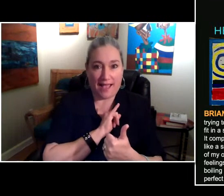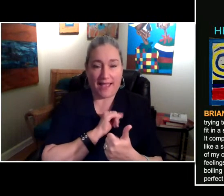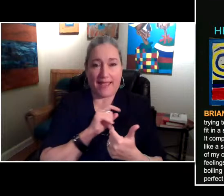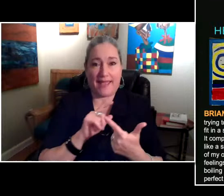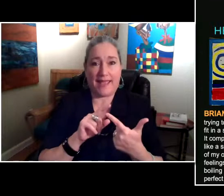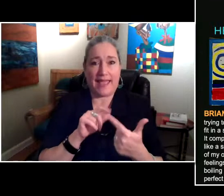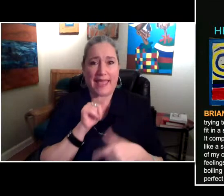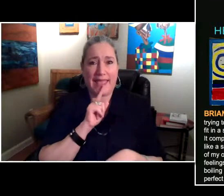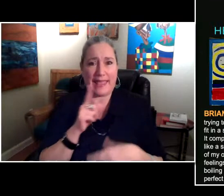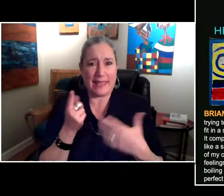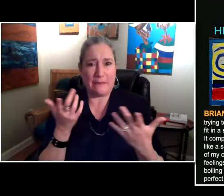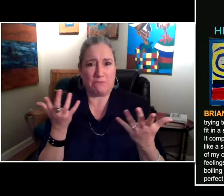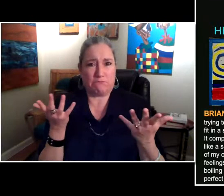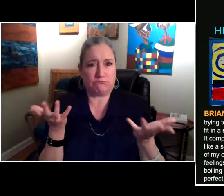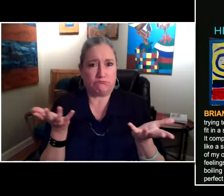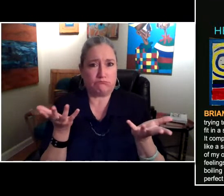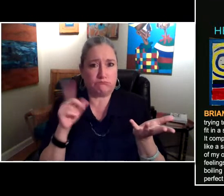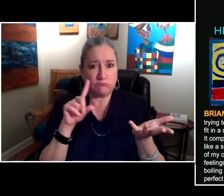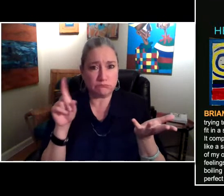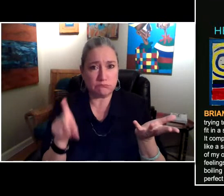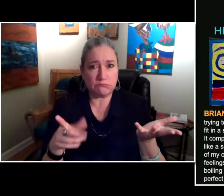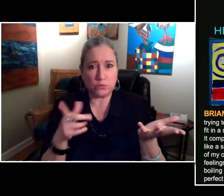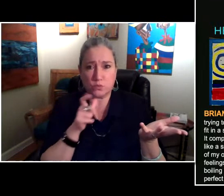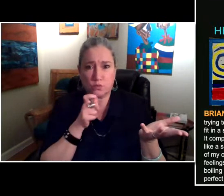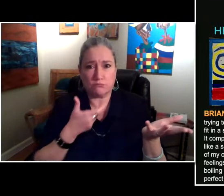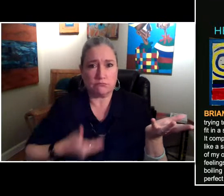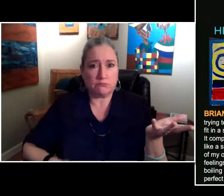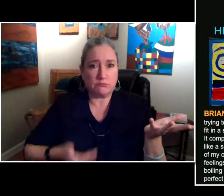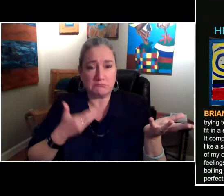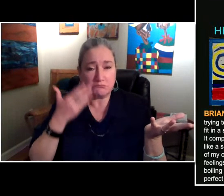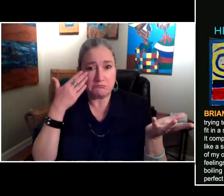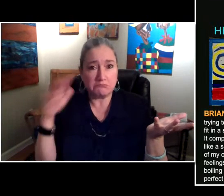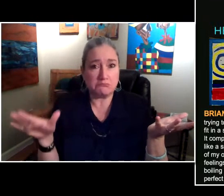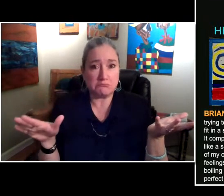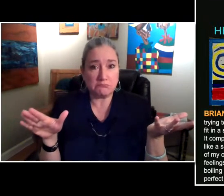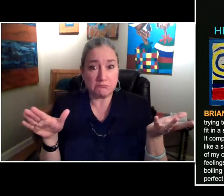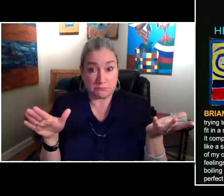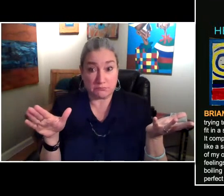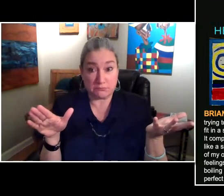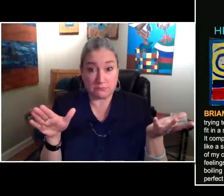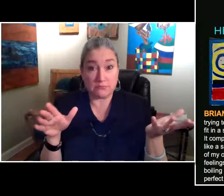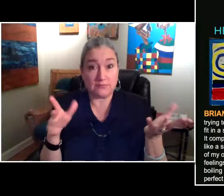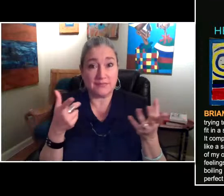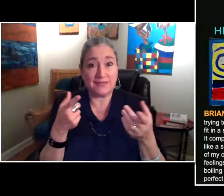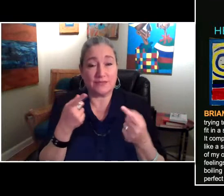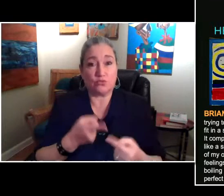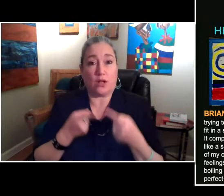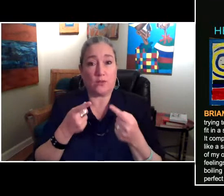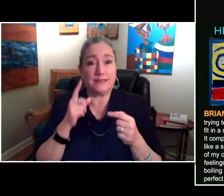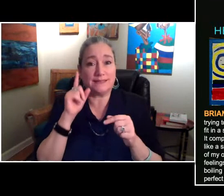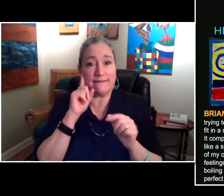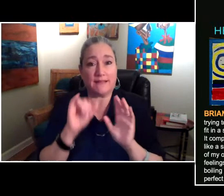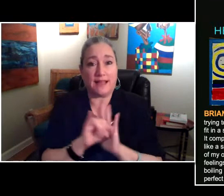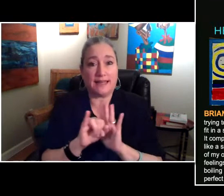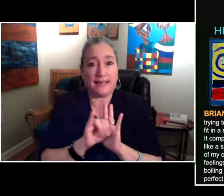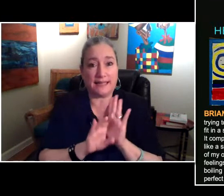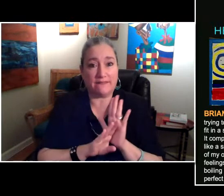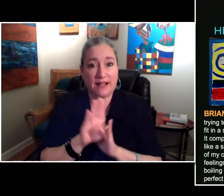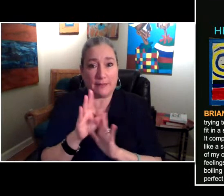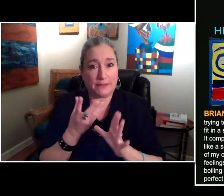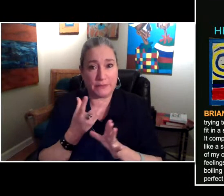assisted speech. And then at the top, it shows 3 panels, I